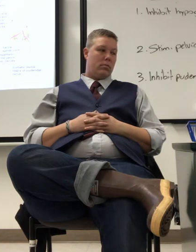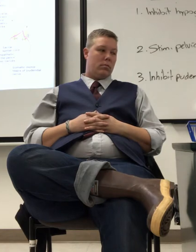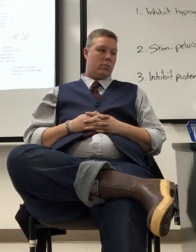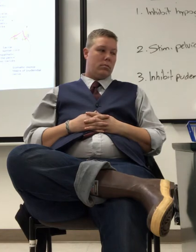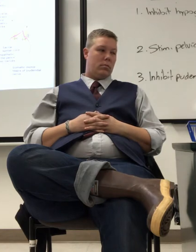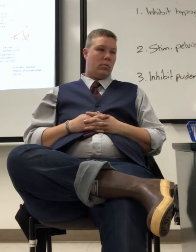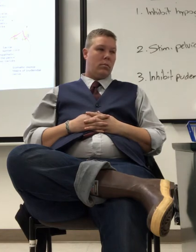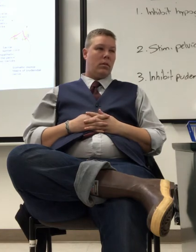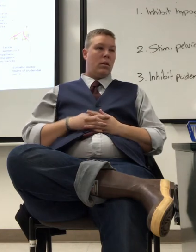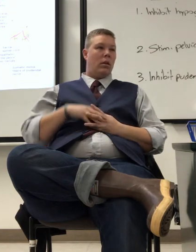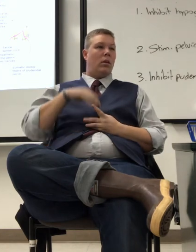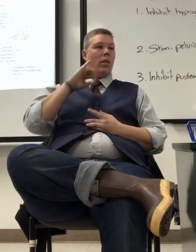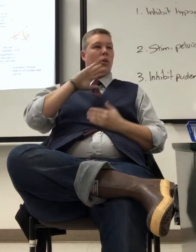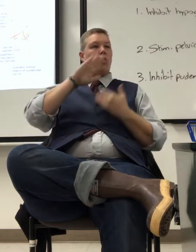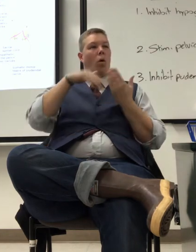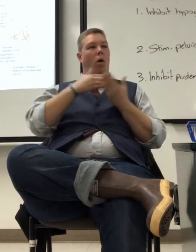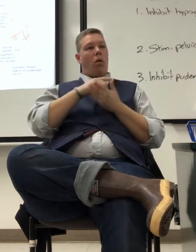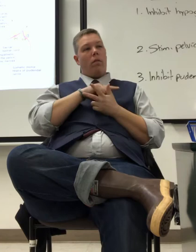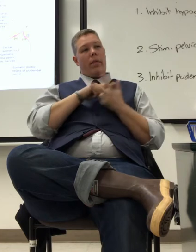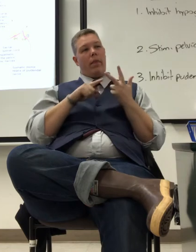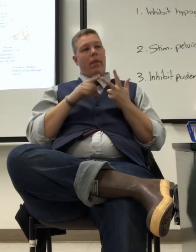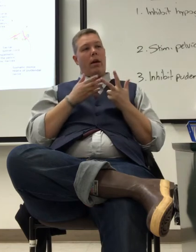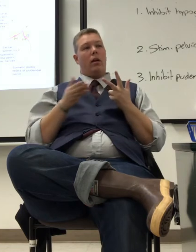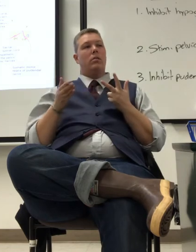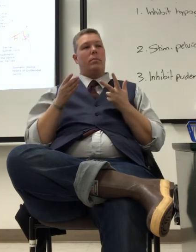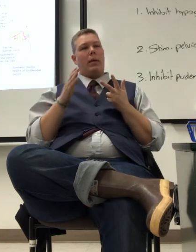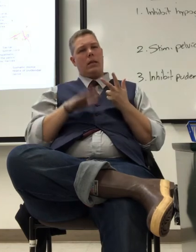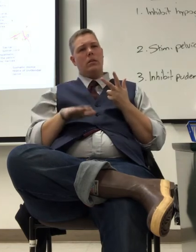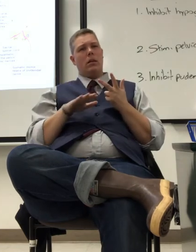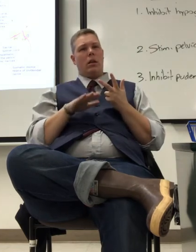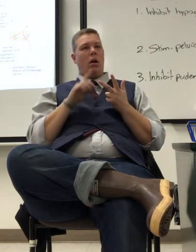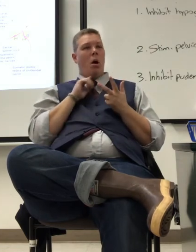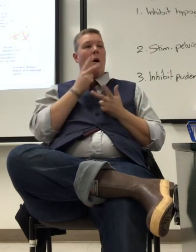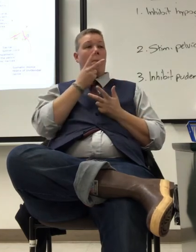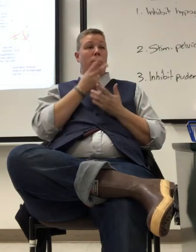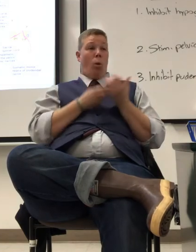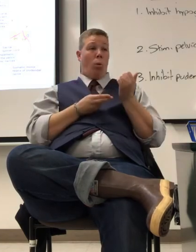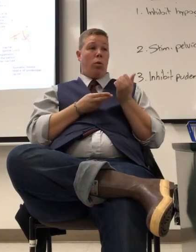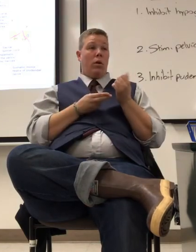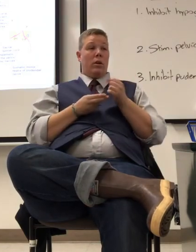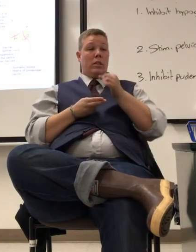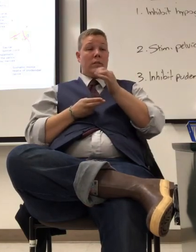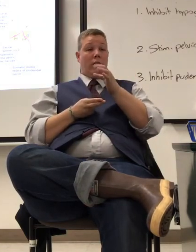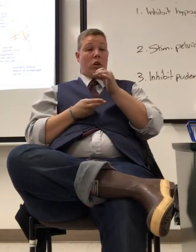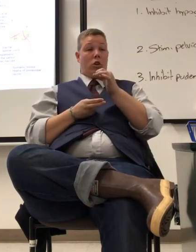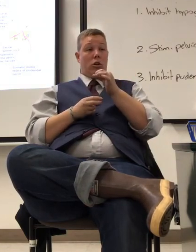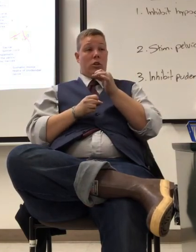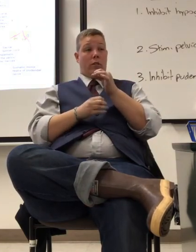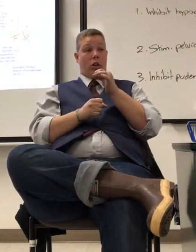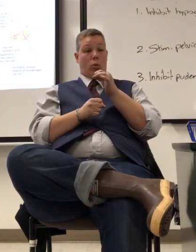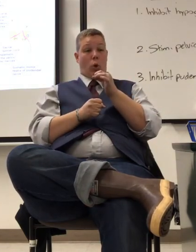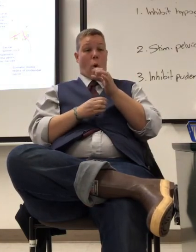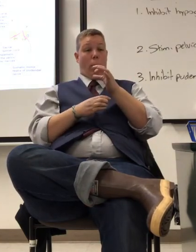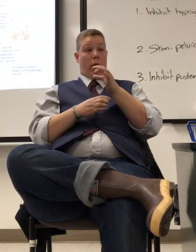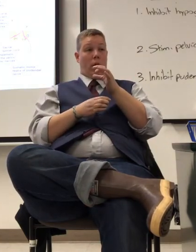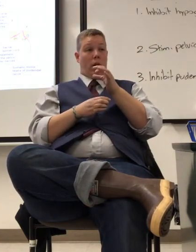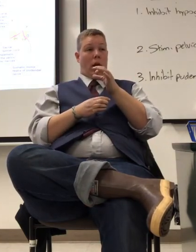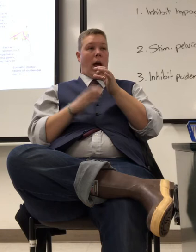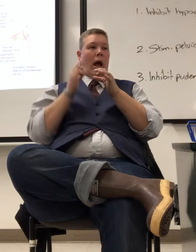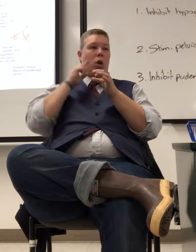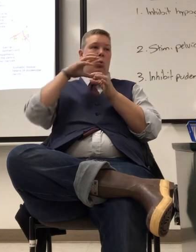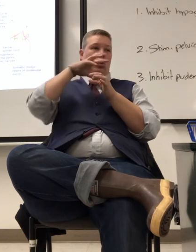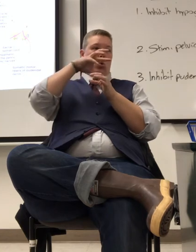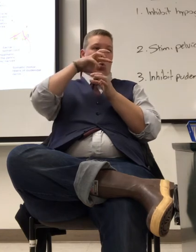Okay, so those are all the things. Basically, both sphincters are going to open, and you're going to squeeze the bladder. You're stimulating